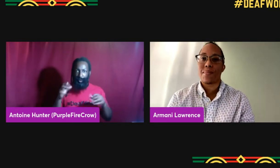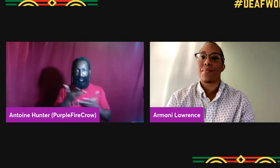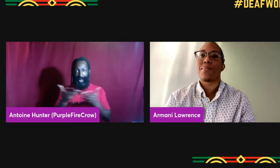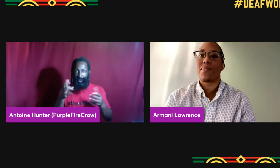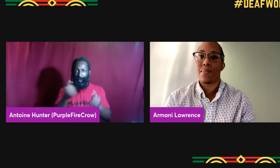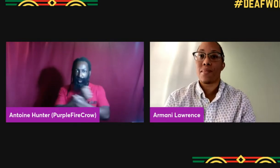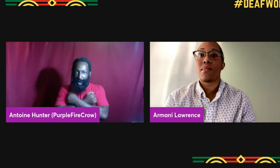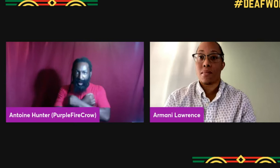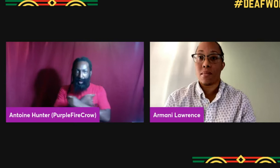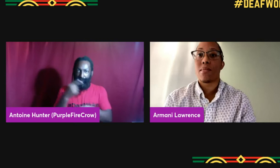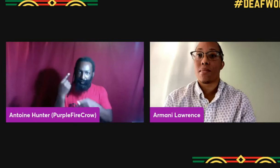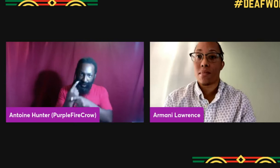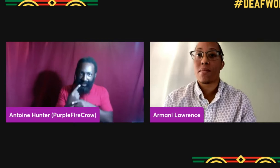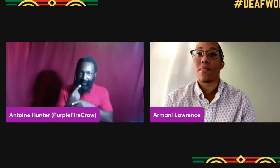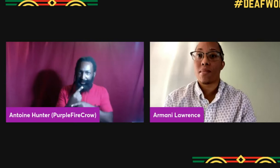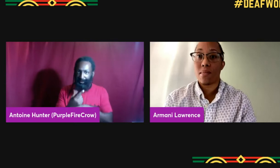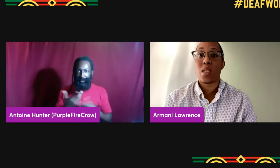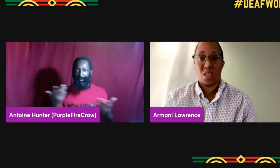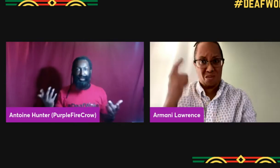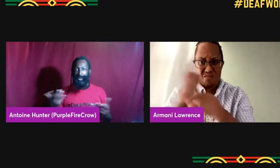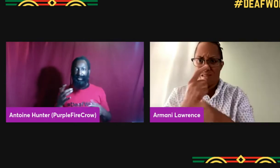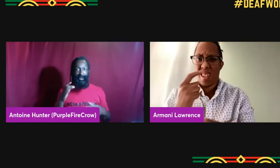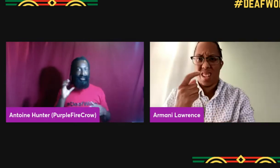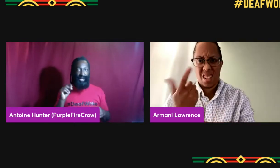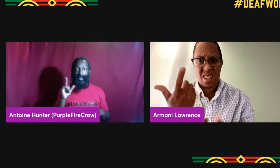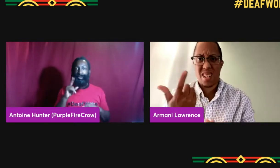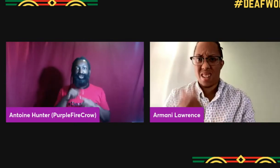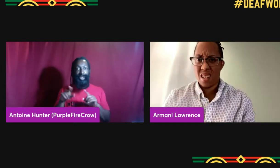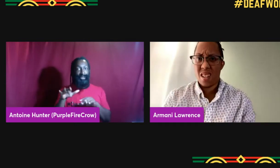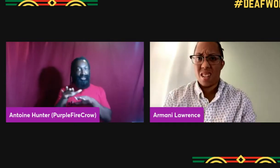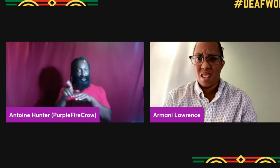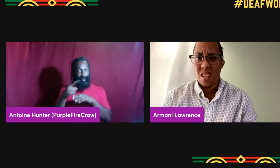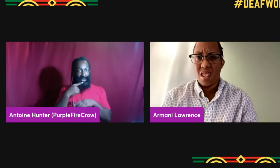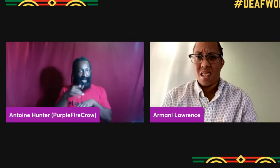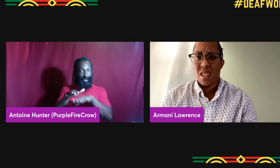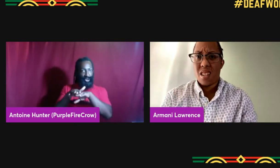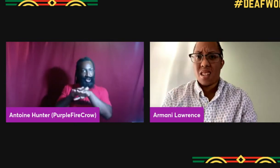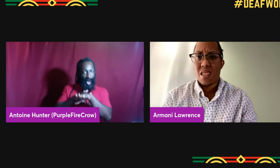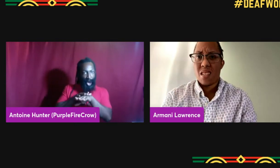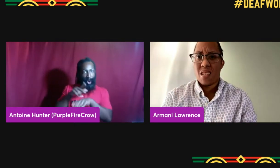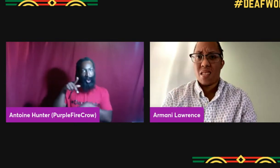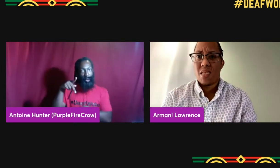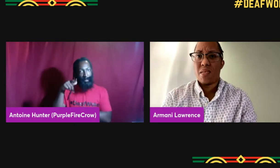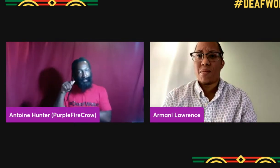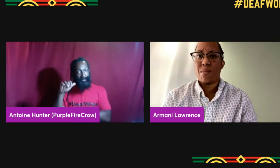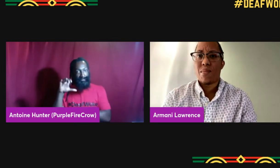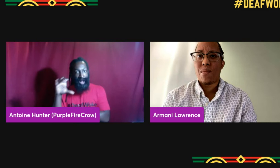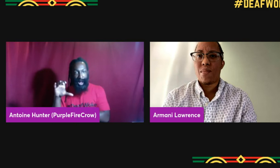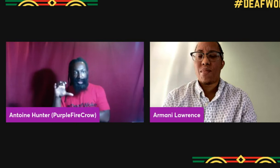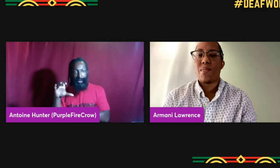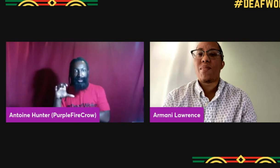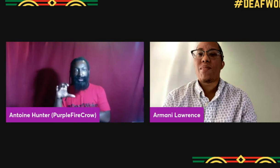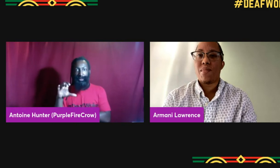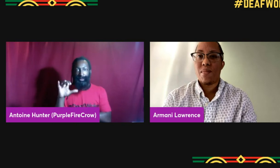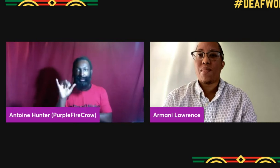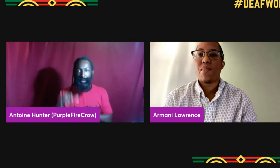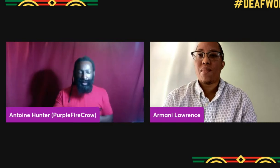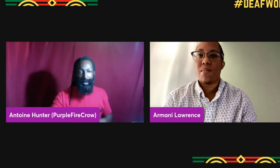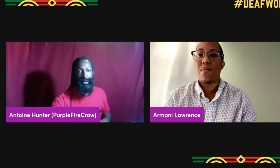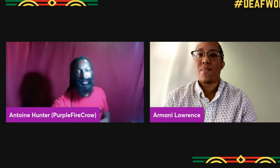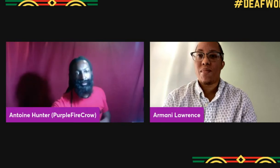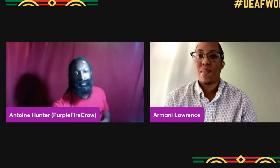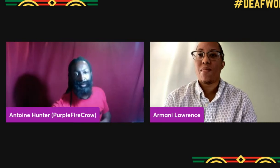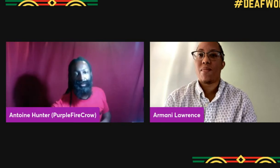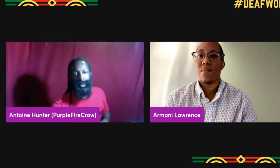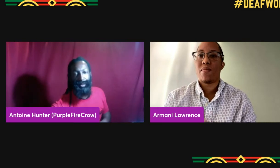that they love, you know, going back to doing the things that you love doing. But you're back to doing, right? You're back to doing the things you love doing. You just had to slow down. Right. You know, you had